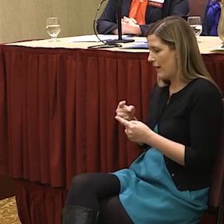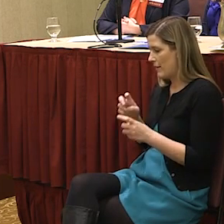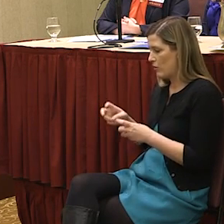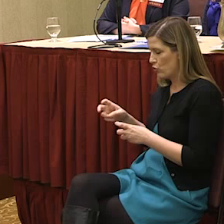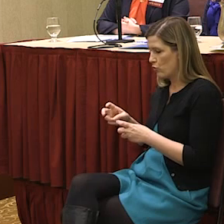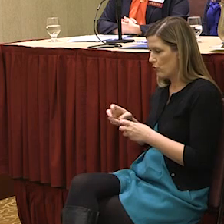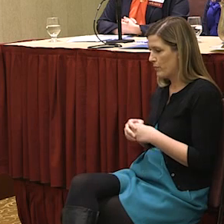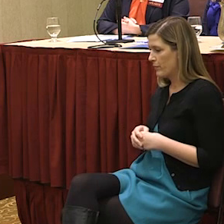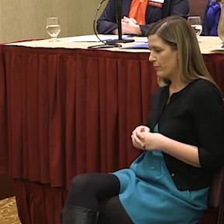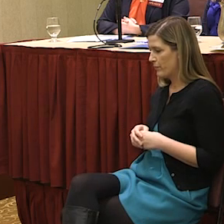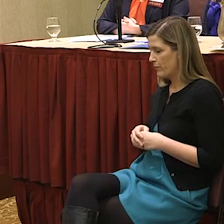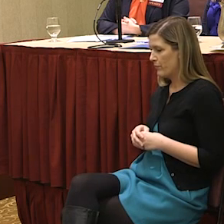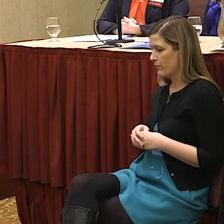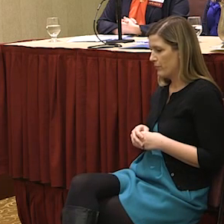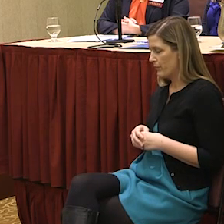you how